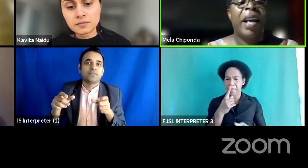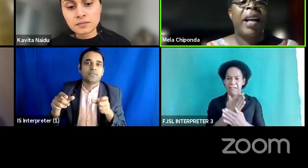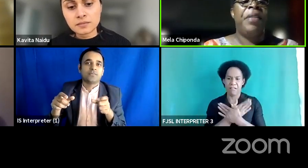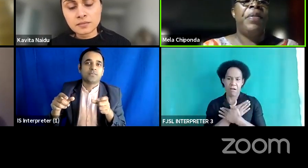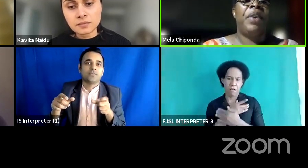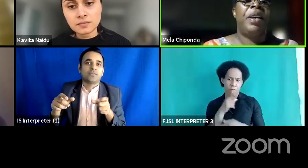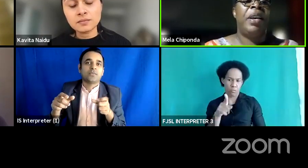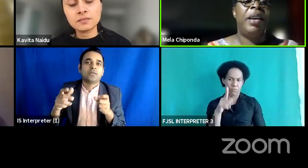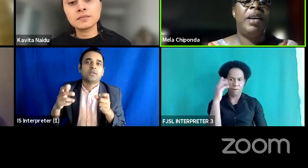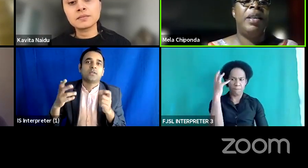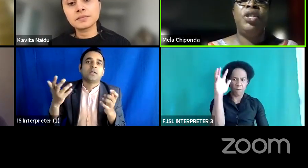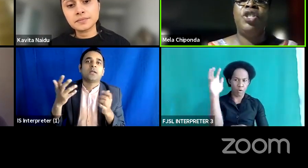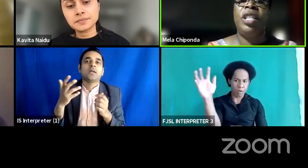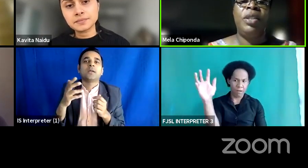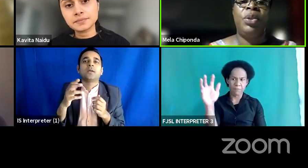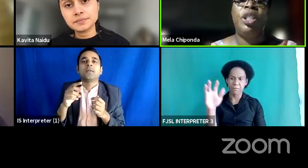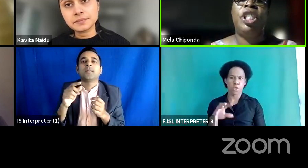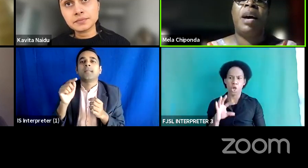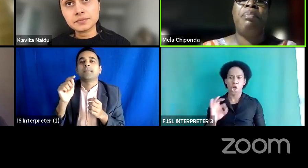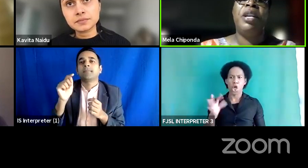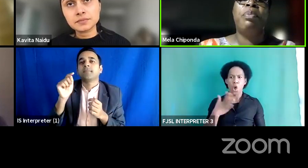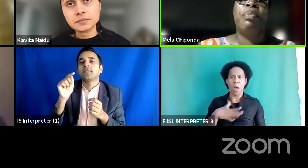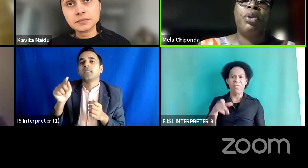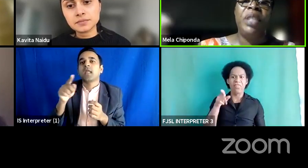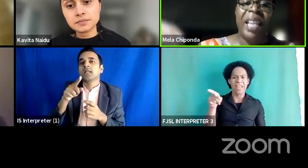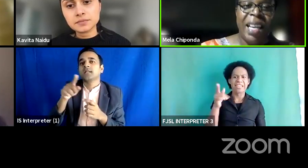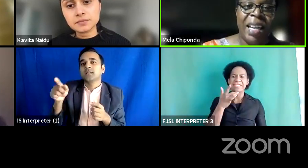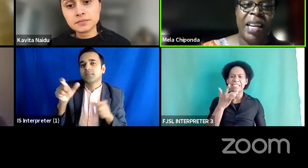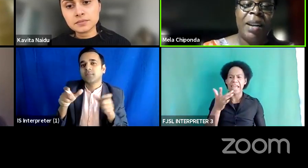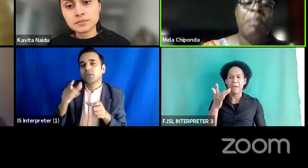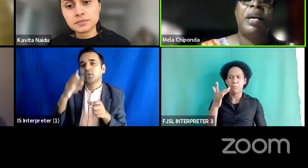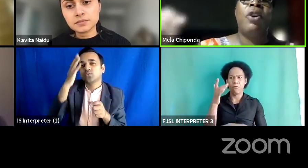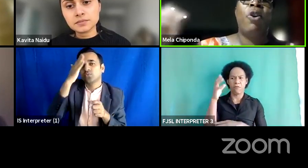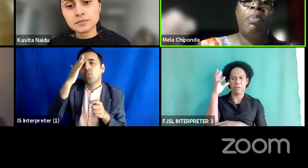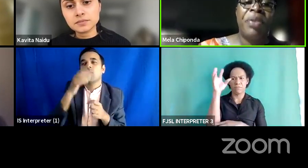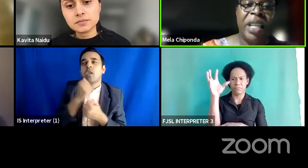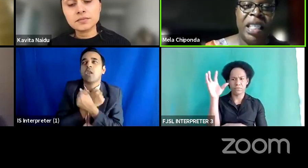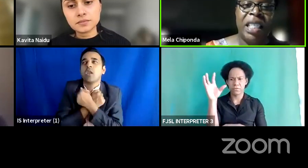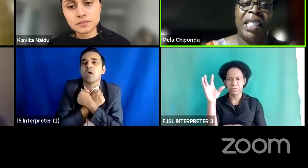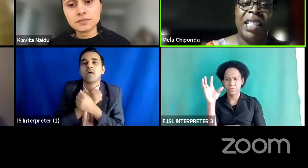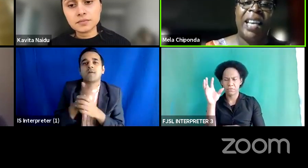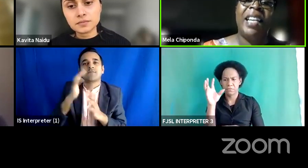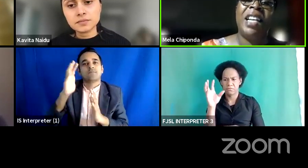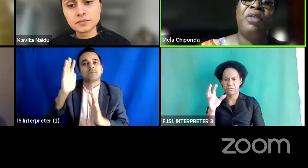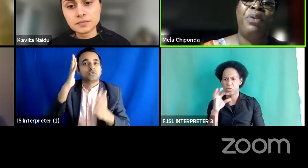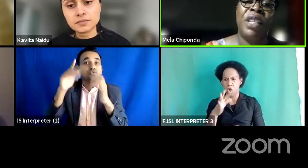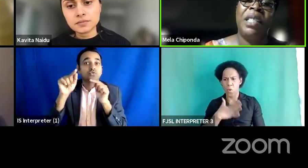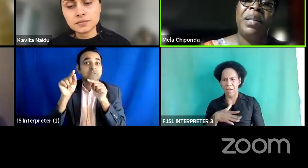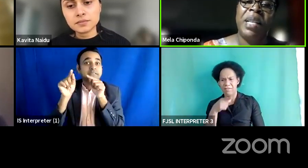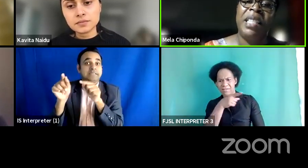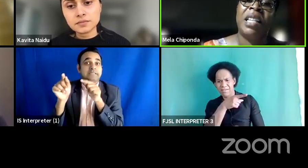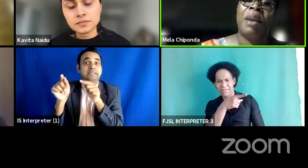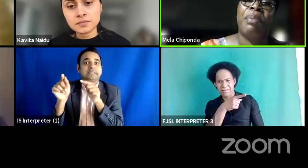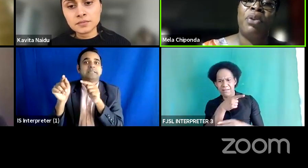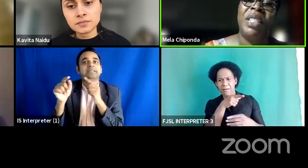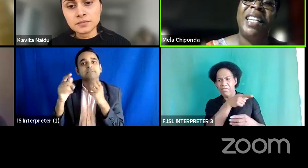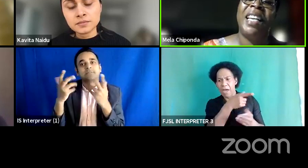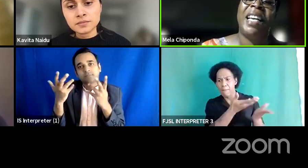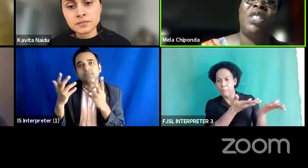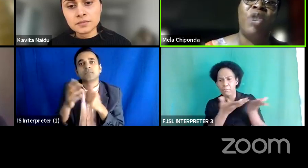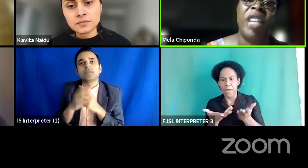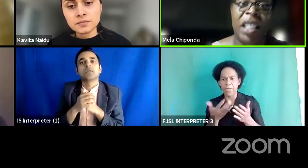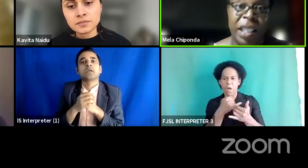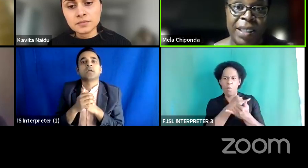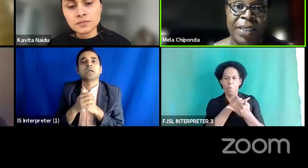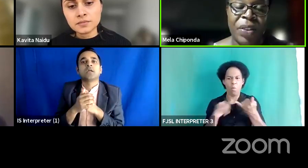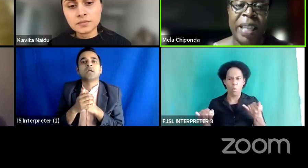forests. The trees which are being brought in by corporations, and at first these are brought